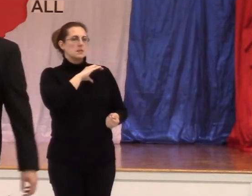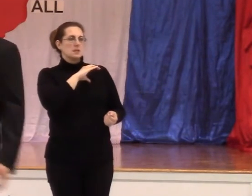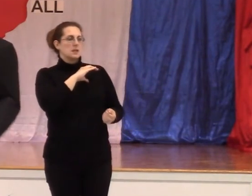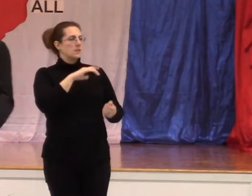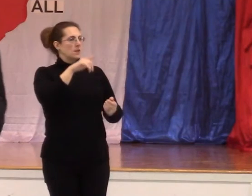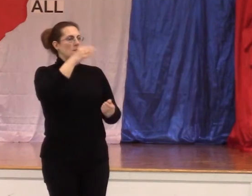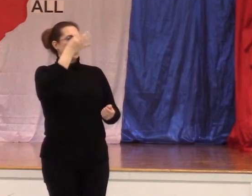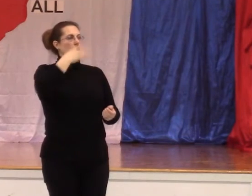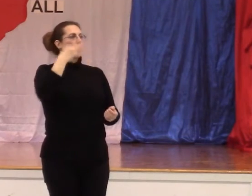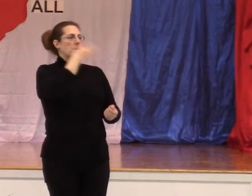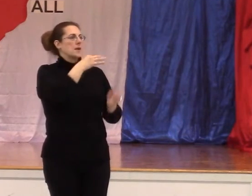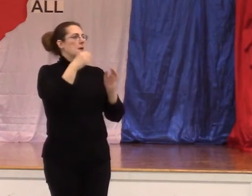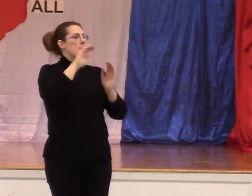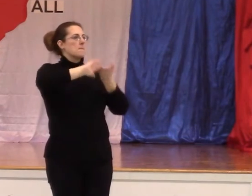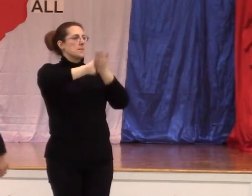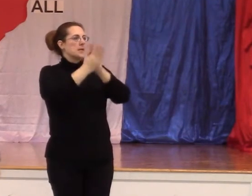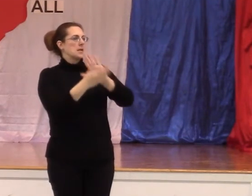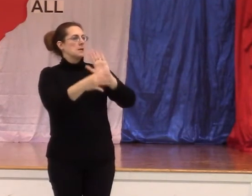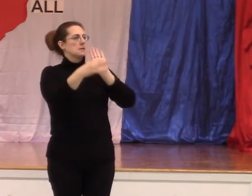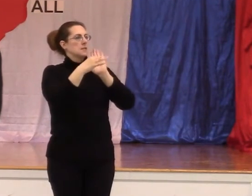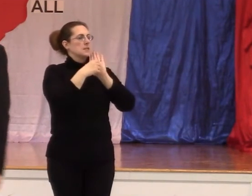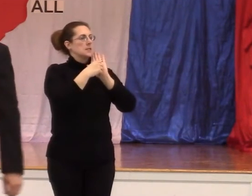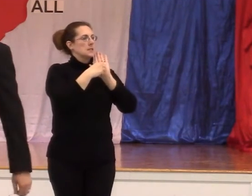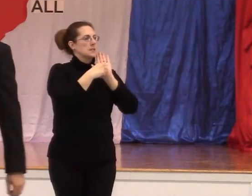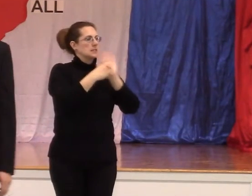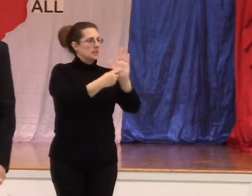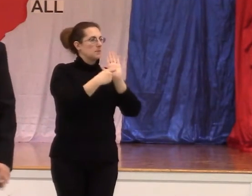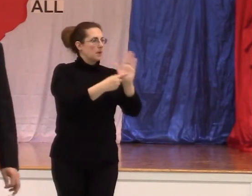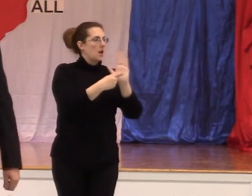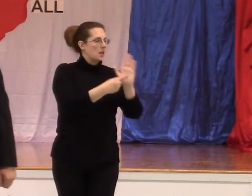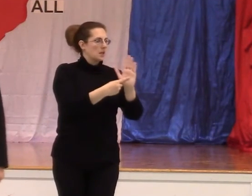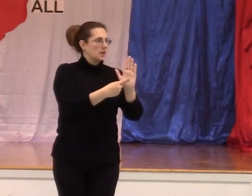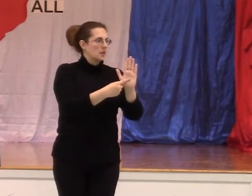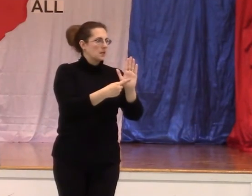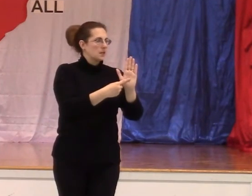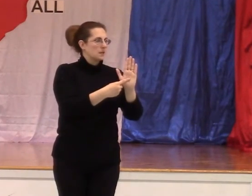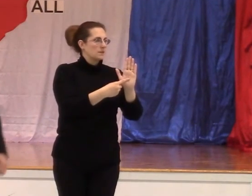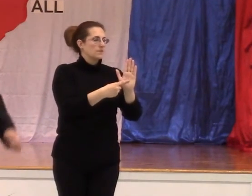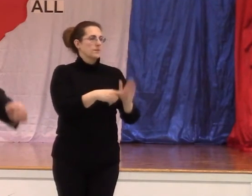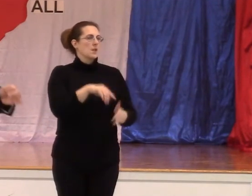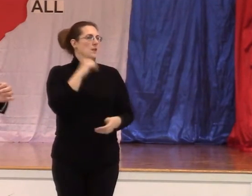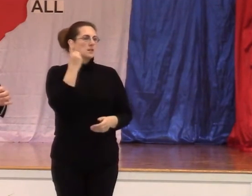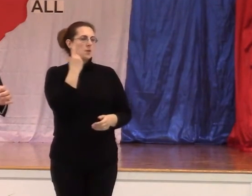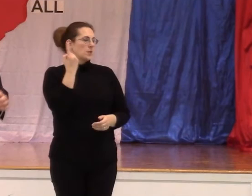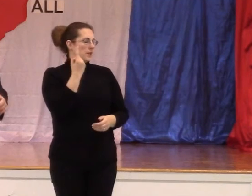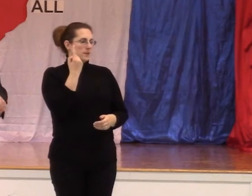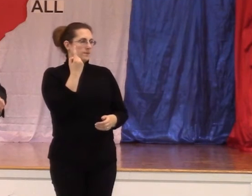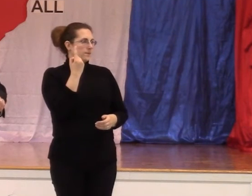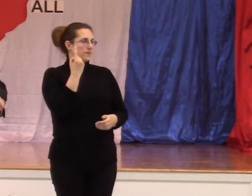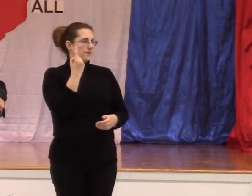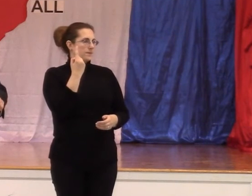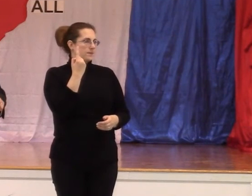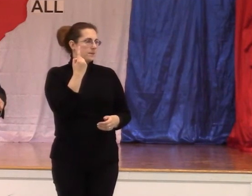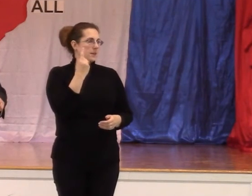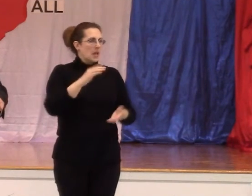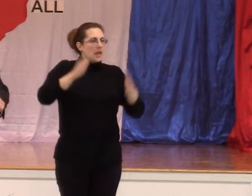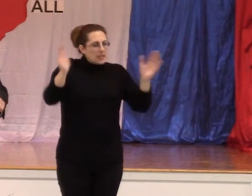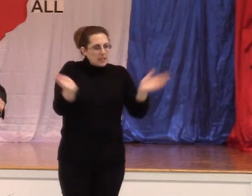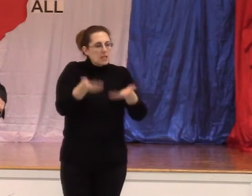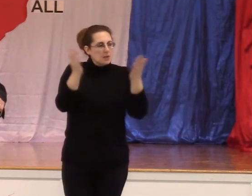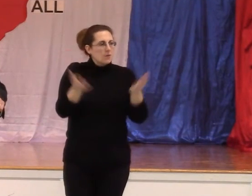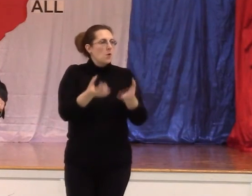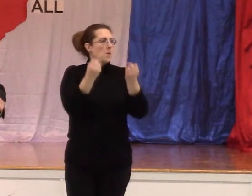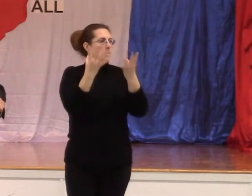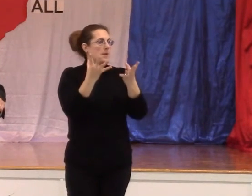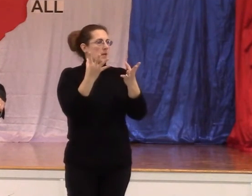Supper becomes symbolic and spiritual only, right? So he denies the real presence of Christ and so forth. And he influences many